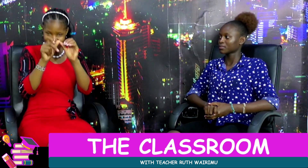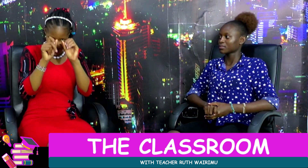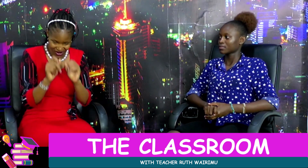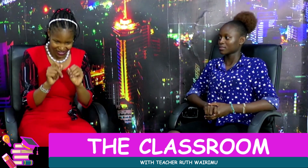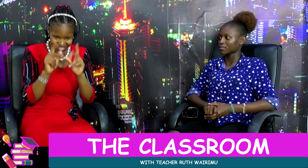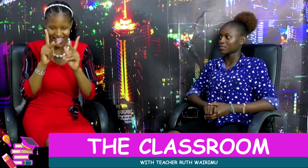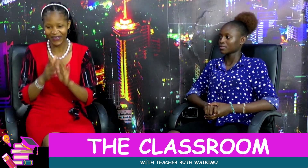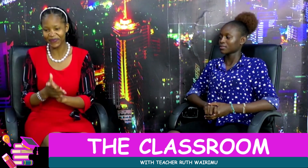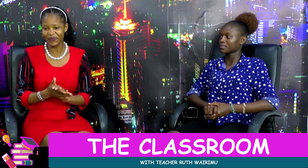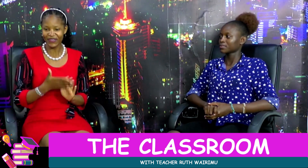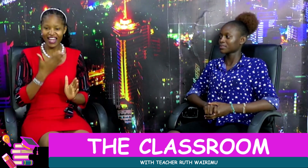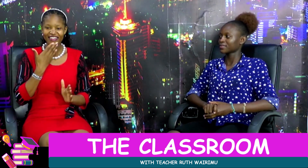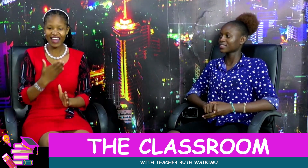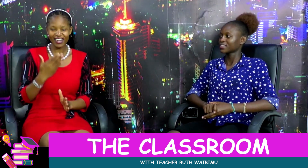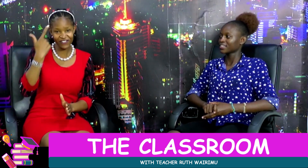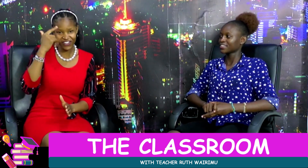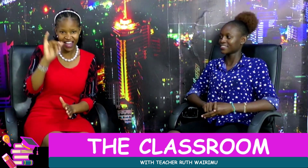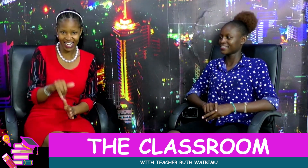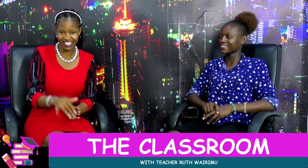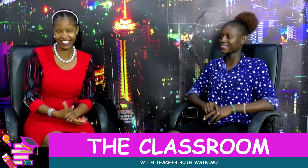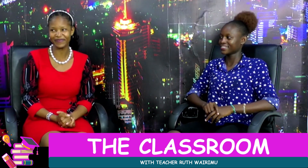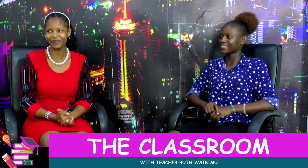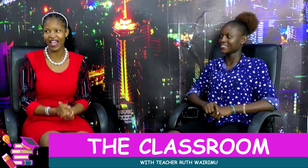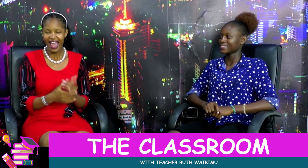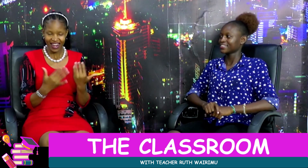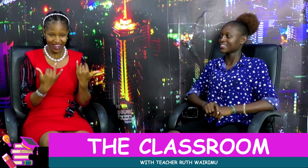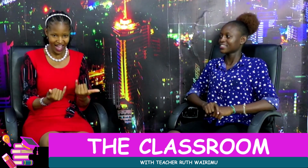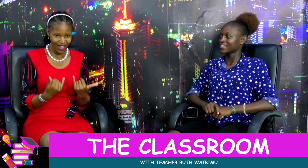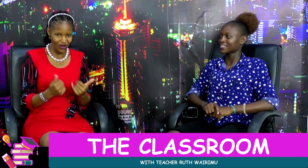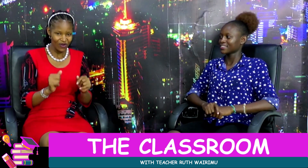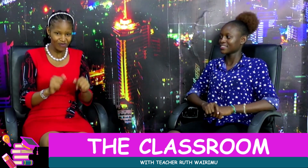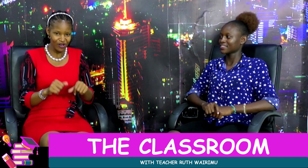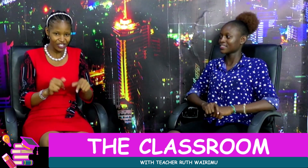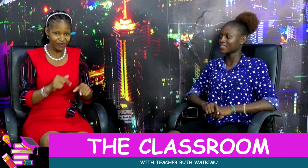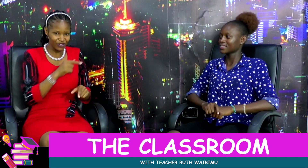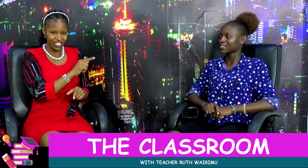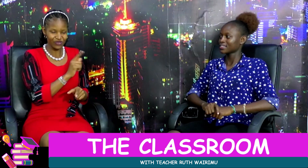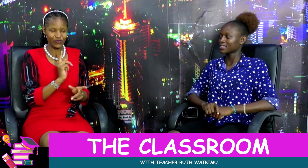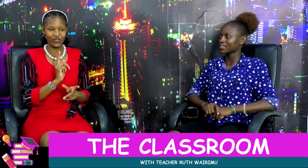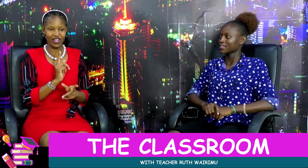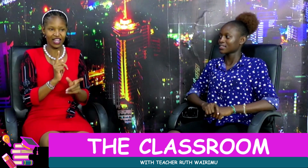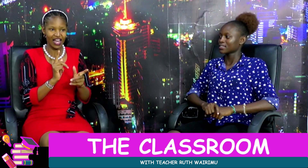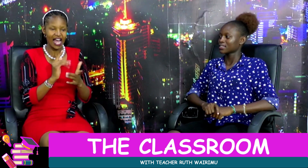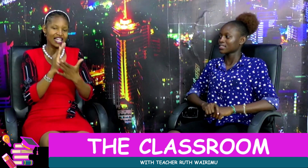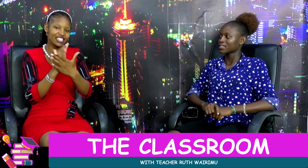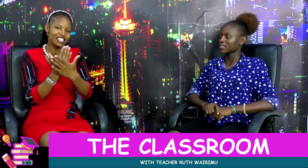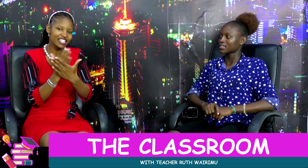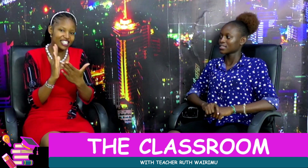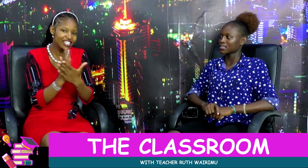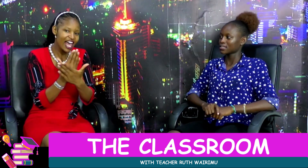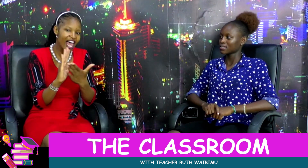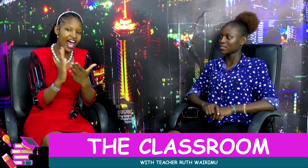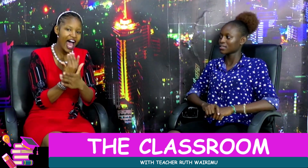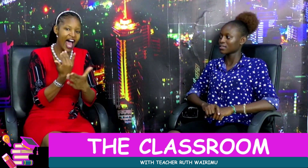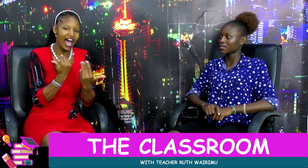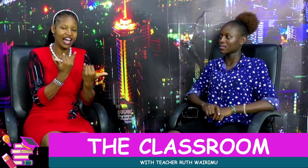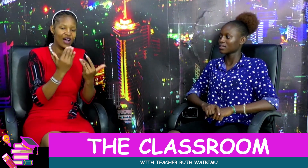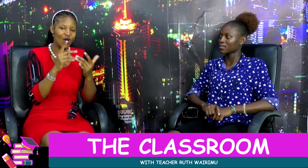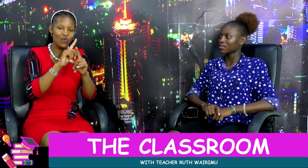if something is happening, then it becomes so easier for us to have a nice conversation. Now, let me go back to our guest, where she can